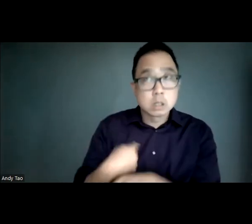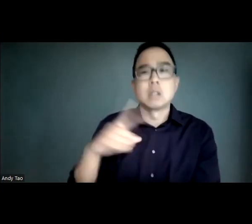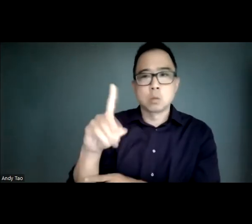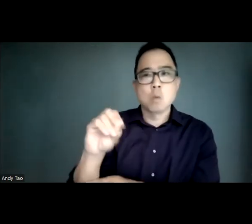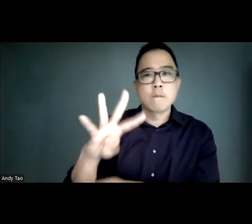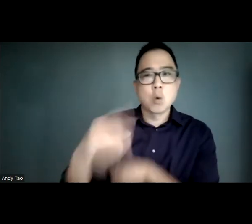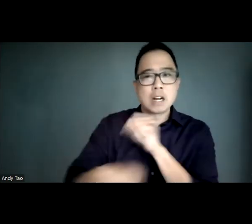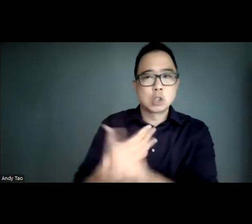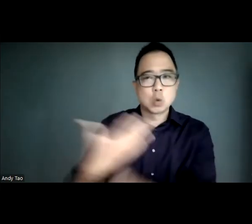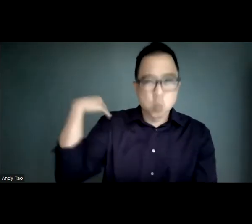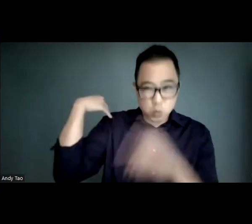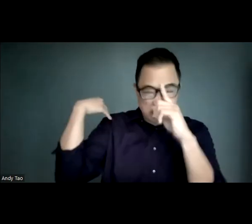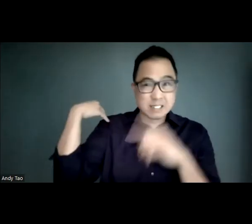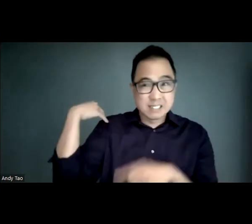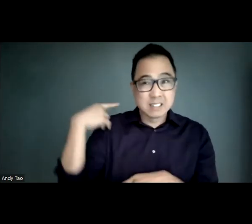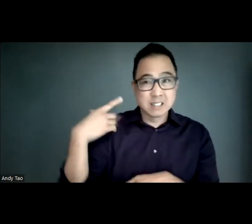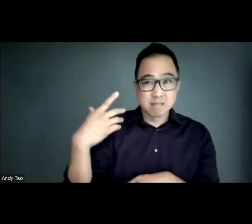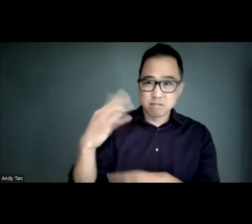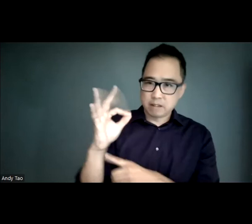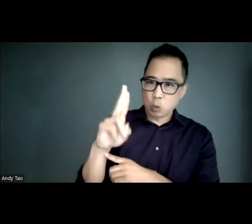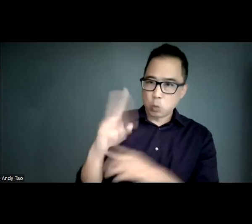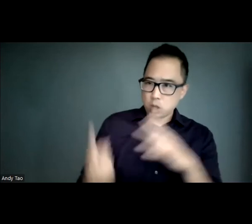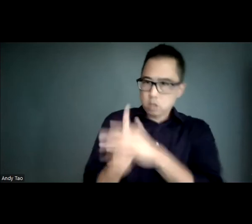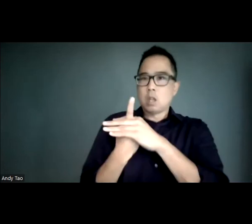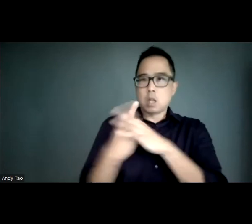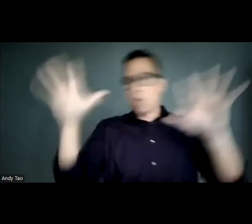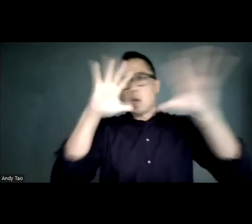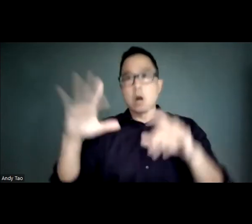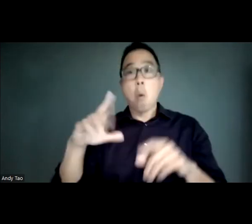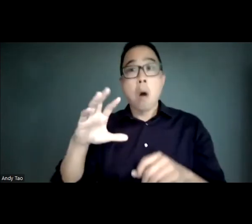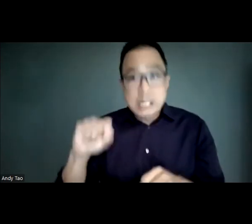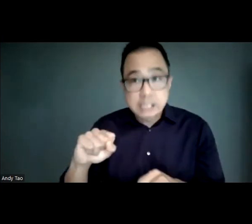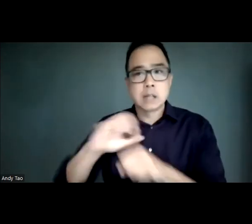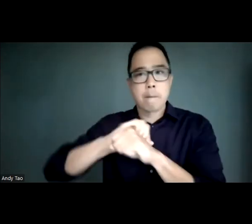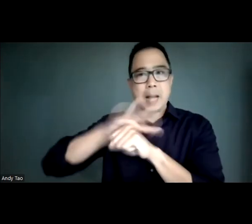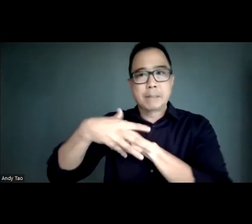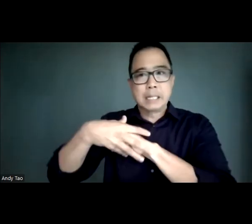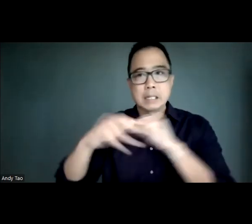104 years ago, right? I got my math right. 104 years ago.